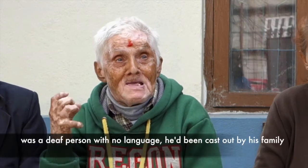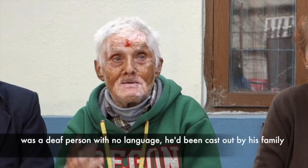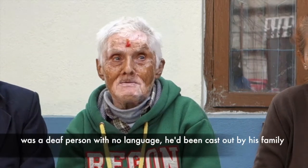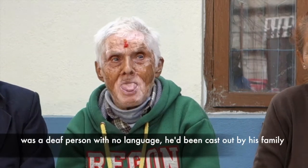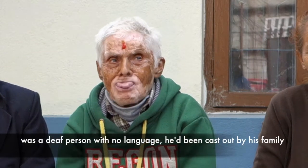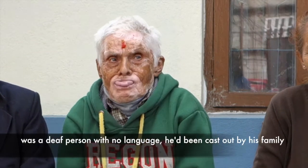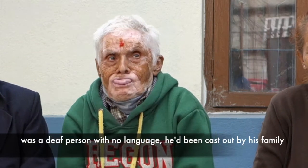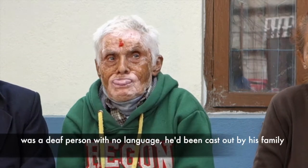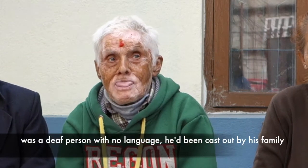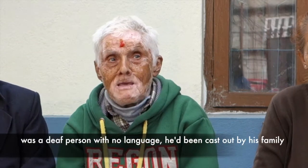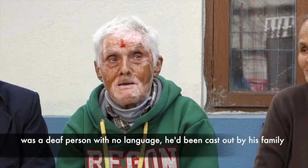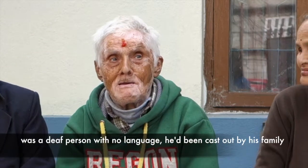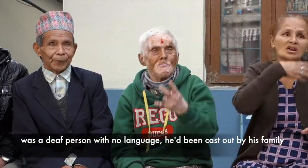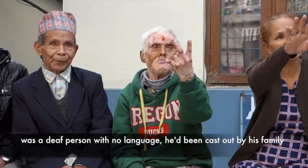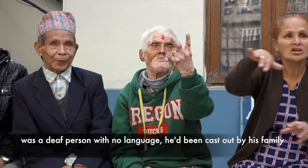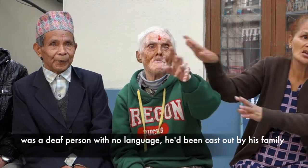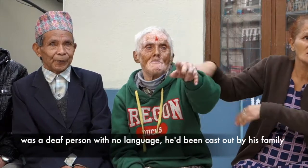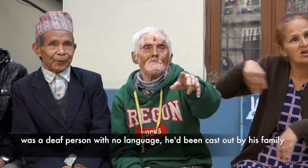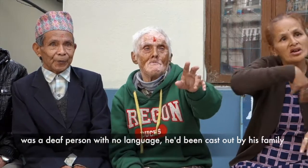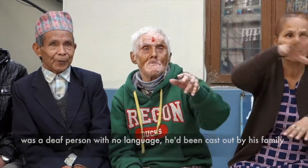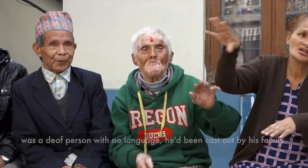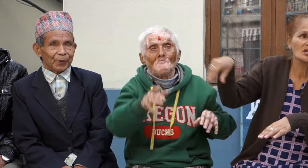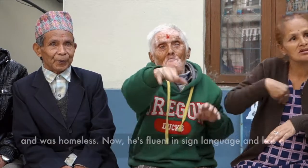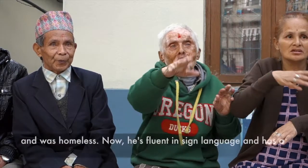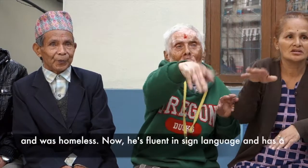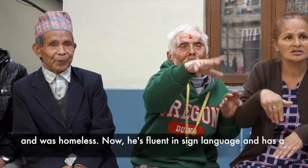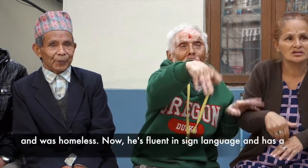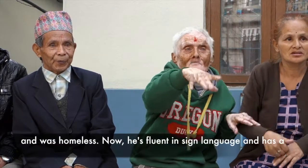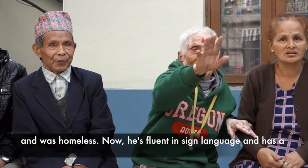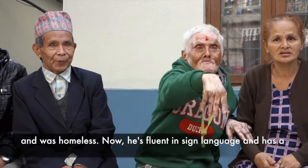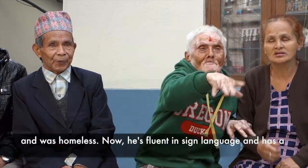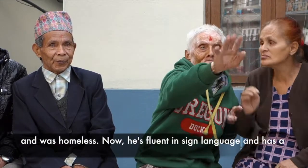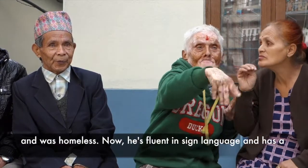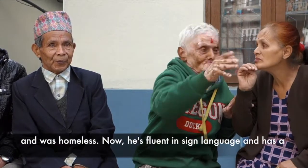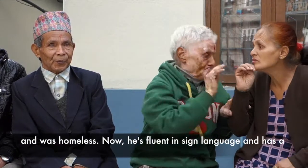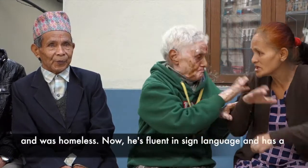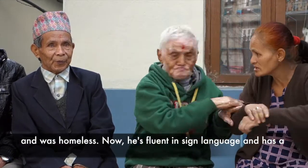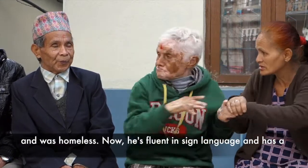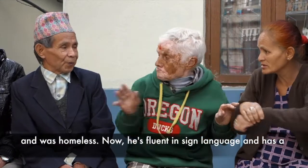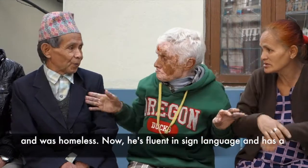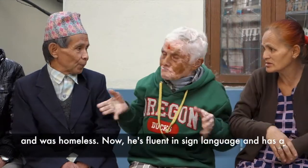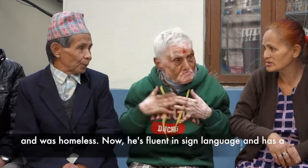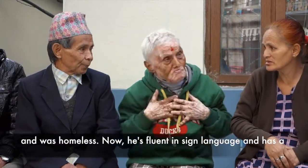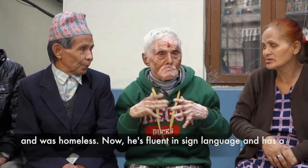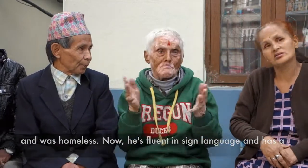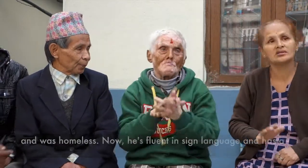out by his family and was homeless. Now he's fluent in sign language and has a network of people around to help